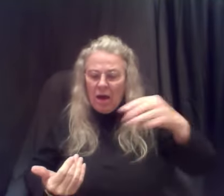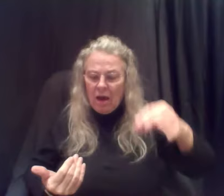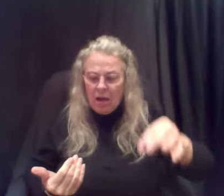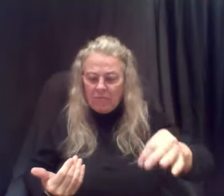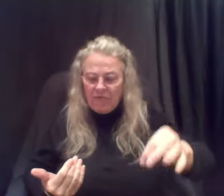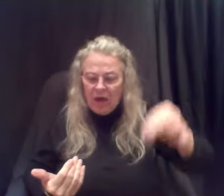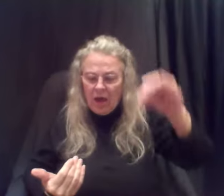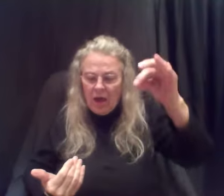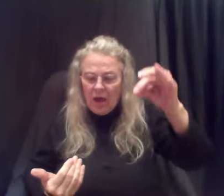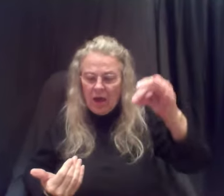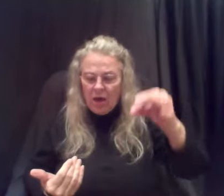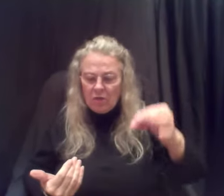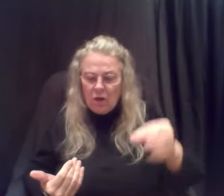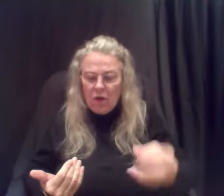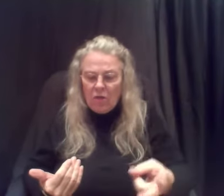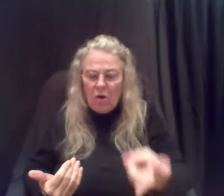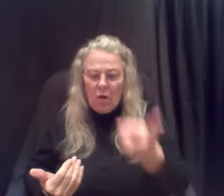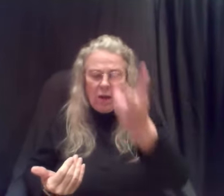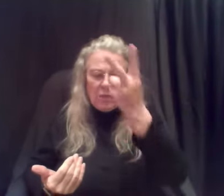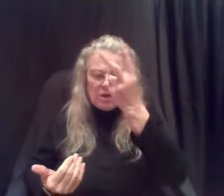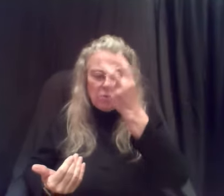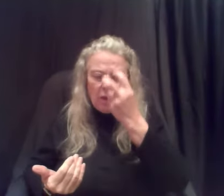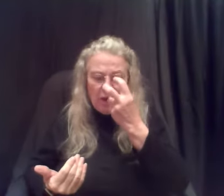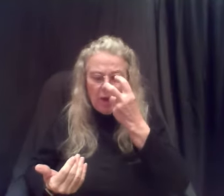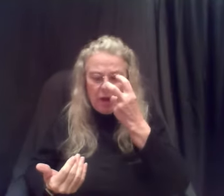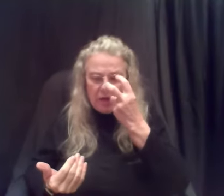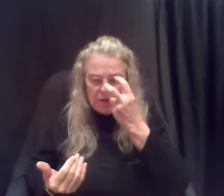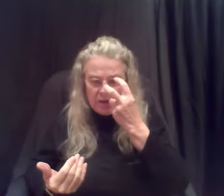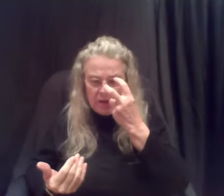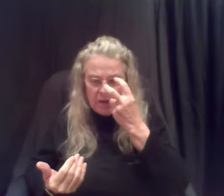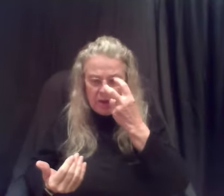I'm found. Though I was blinded,